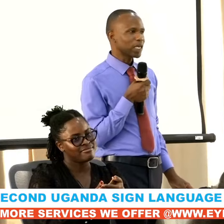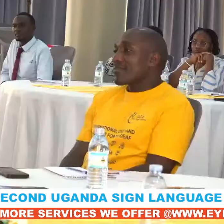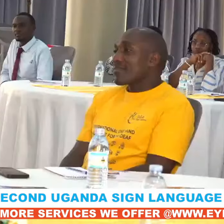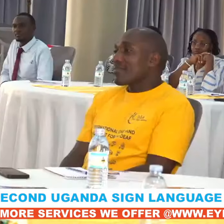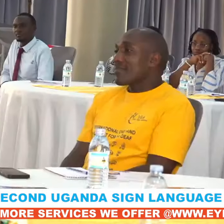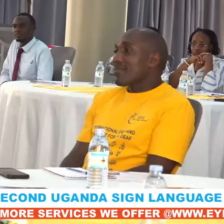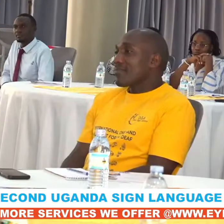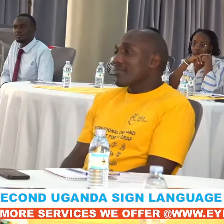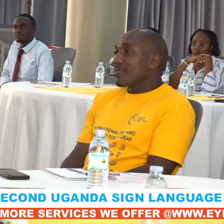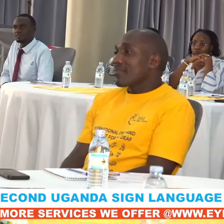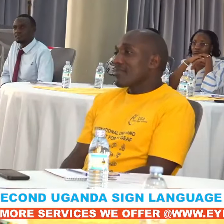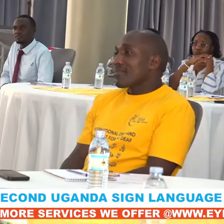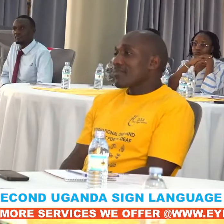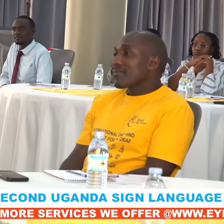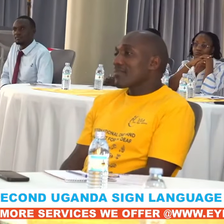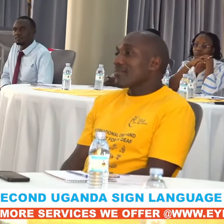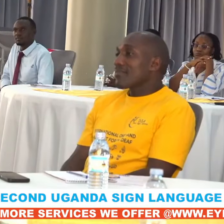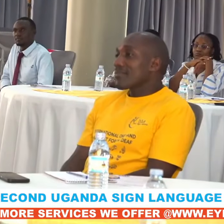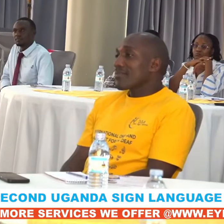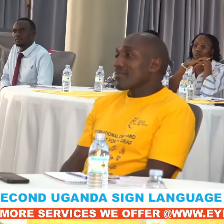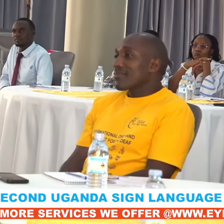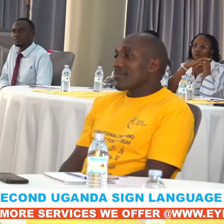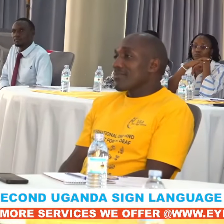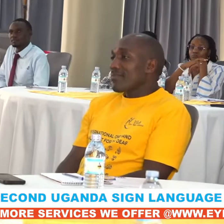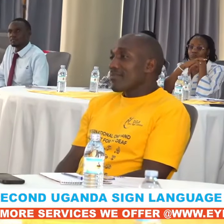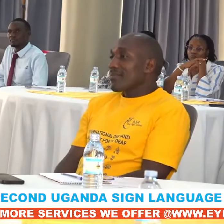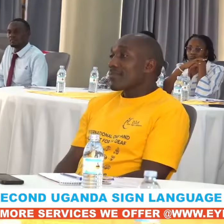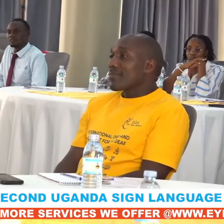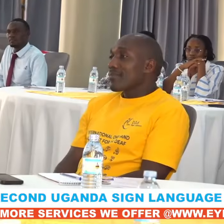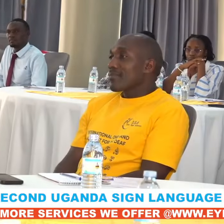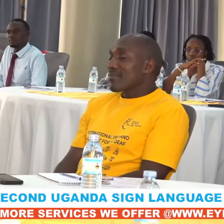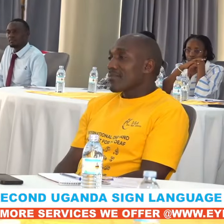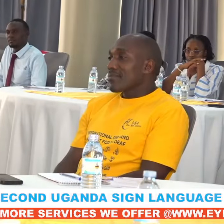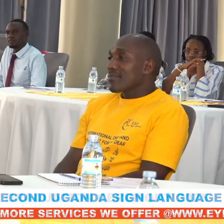Sign language links us to this